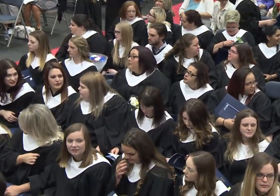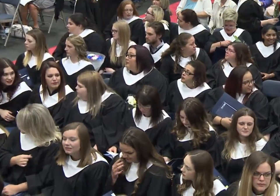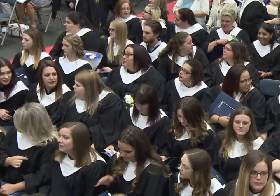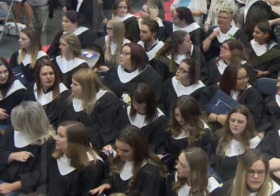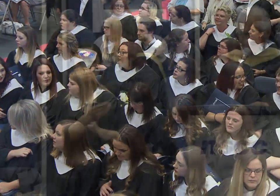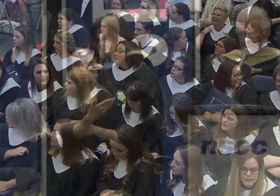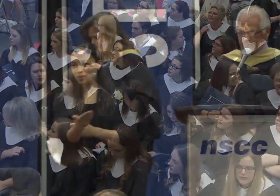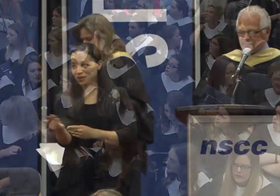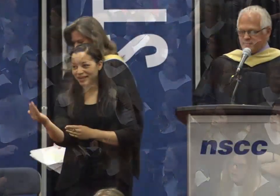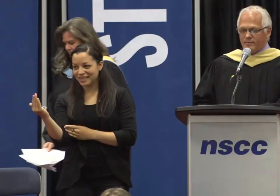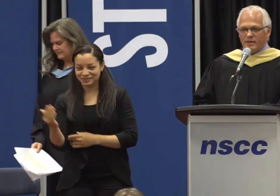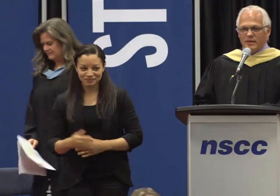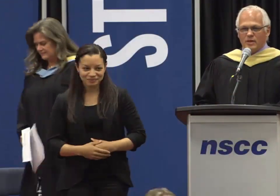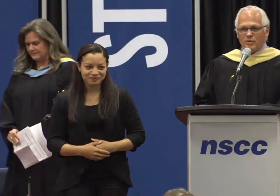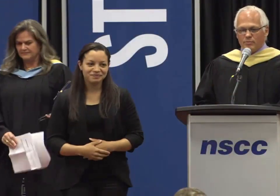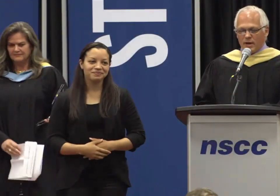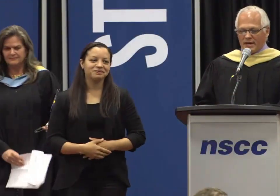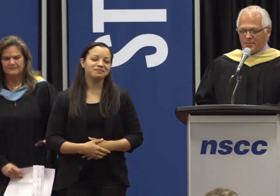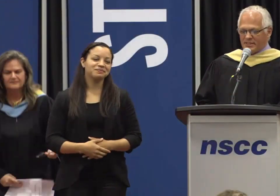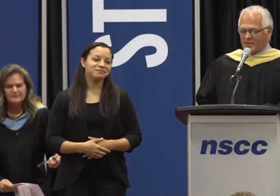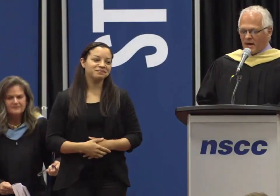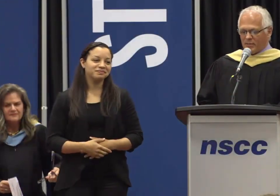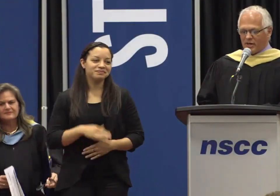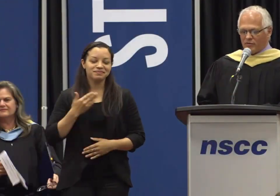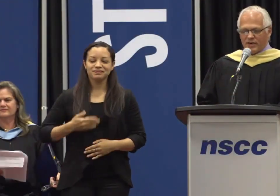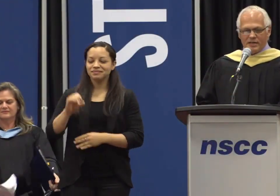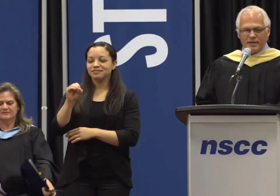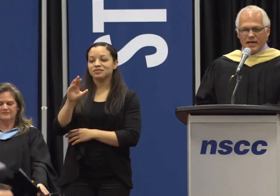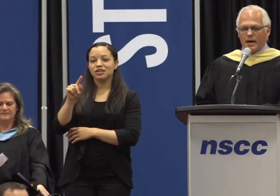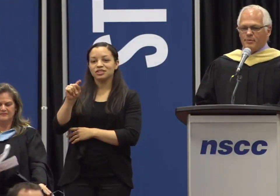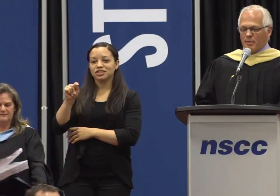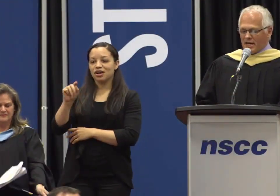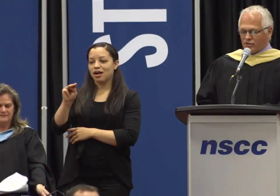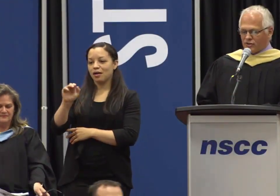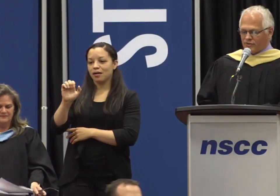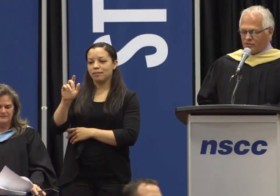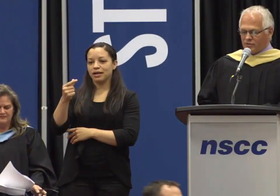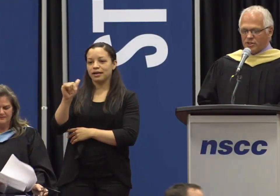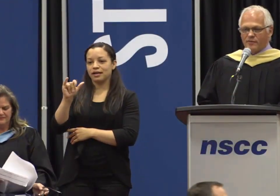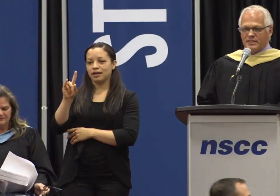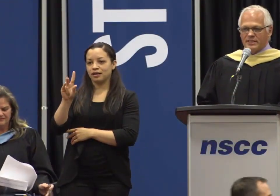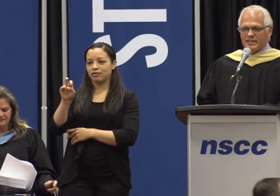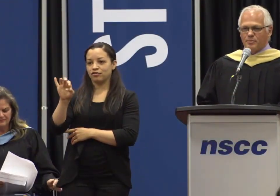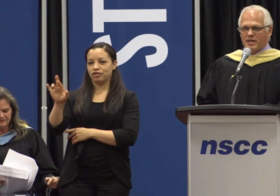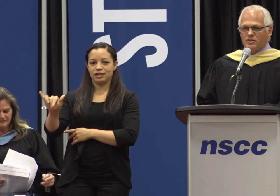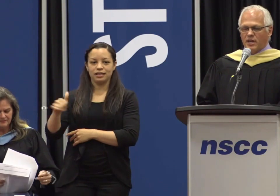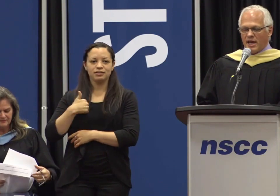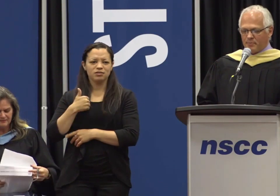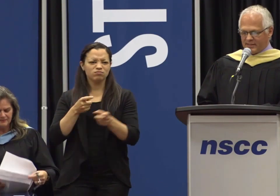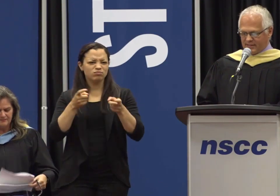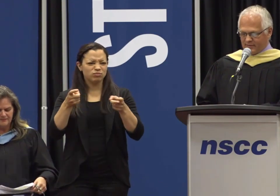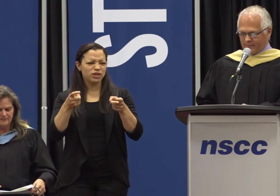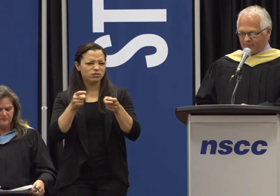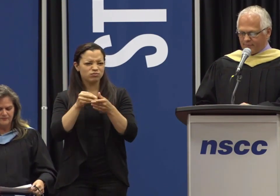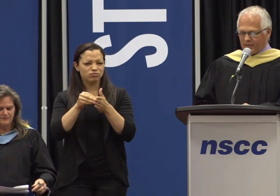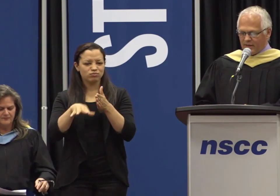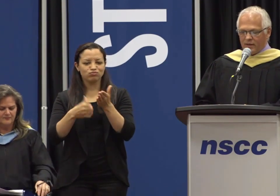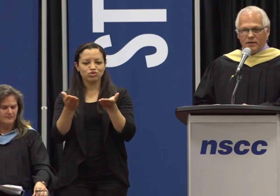Good morning. My name is Scott McGilvery. I'm the Manager of Student Services at the Pictou